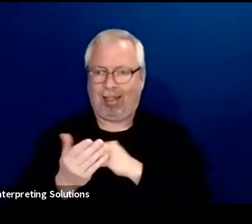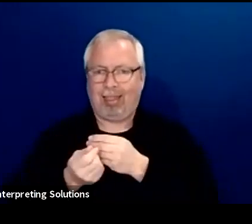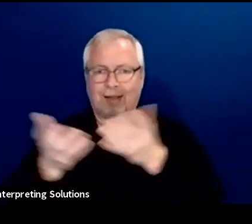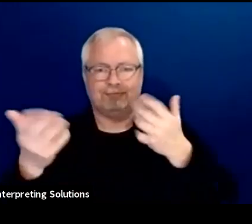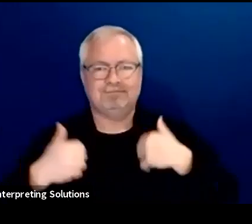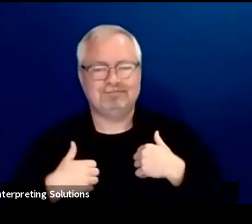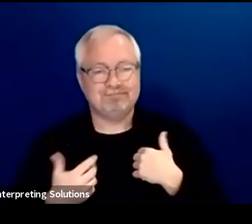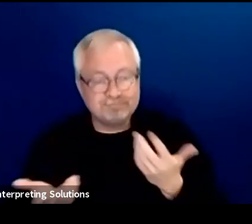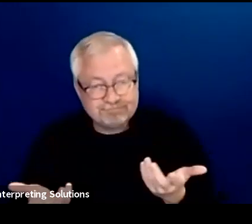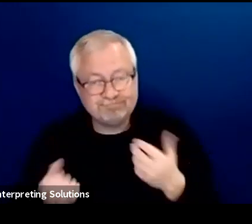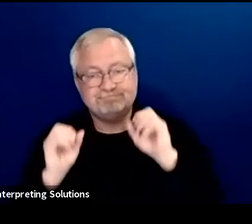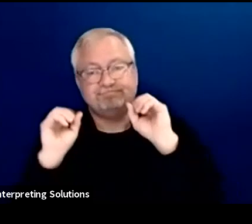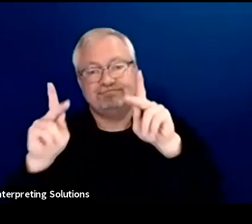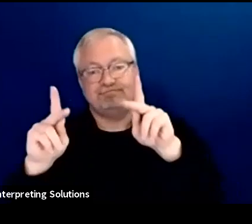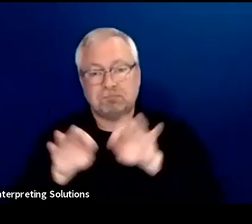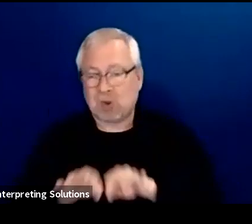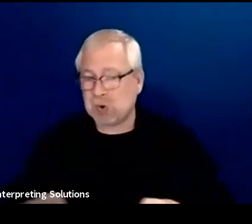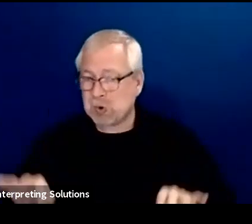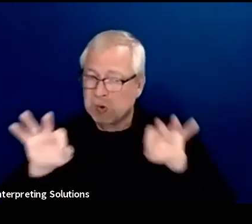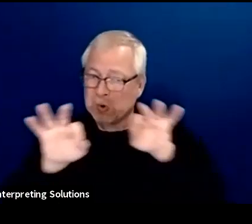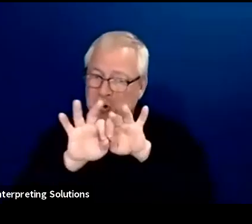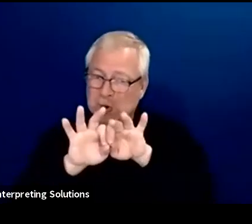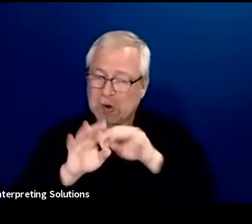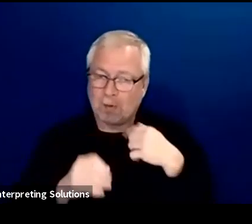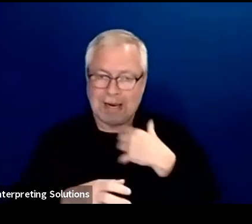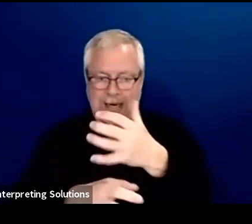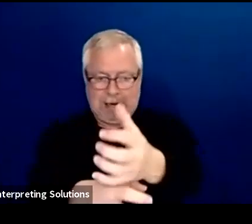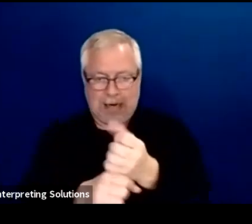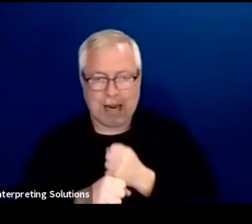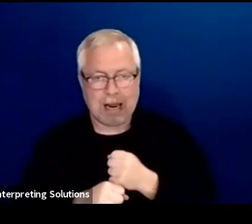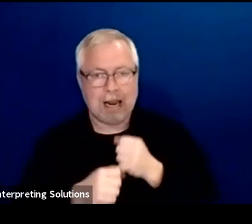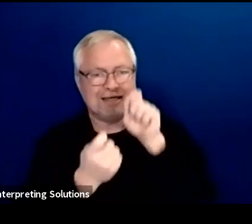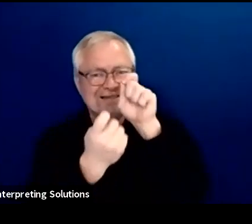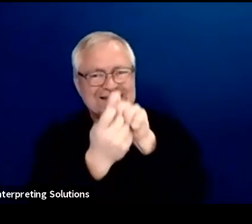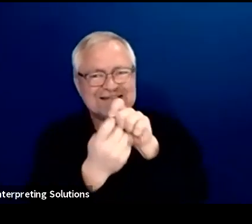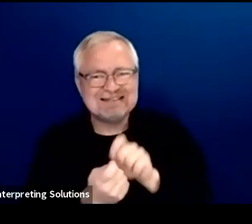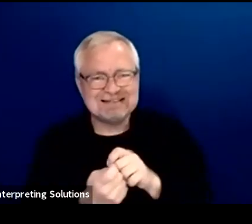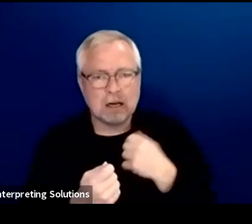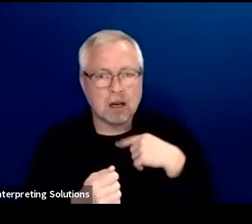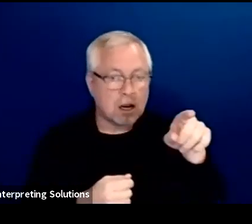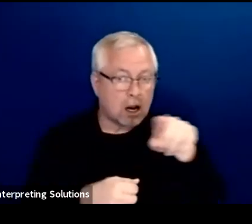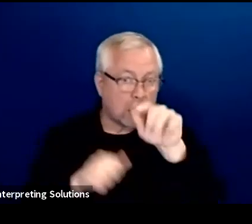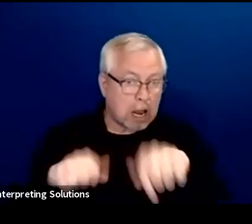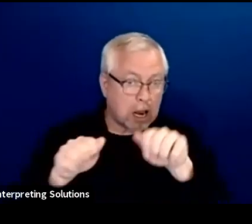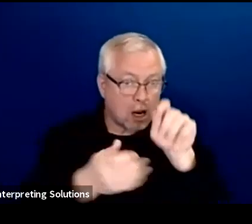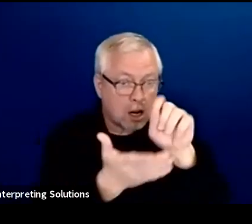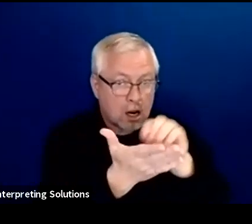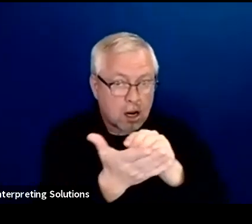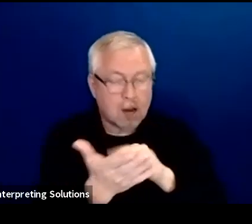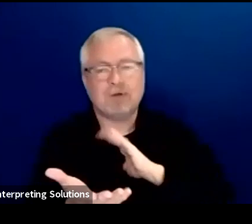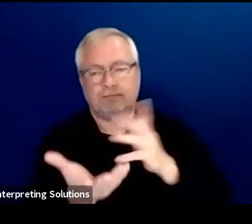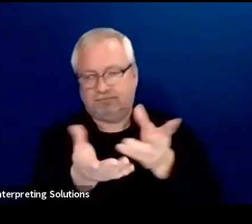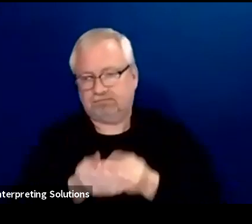much specificity in this as we can. We believe that just like with other